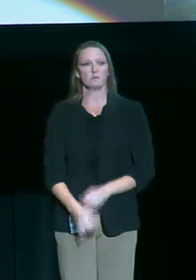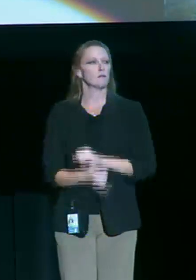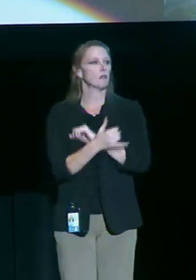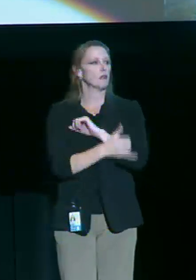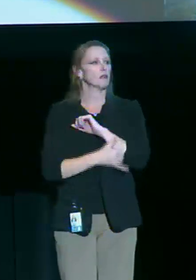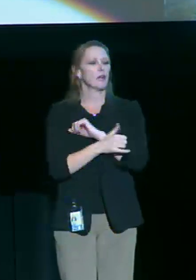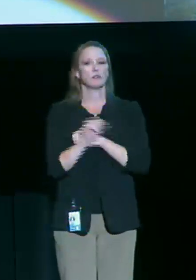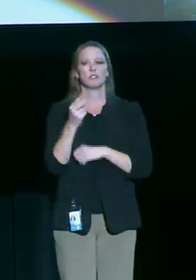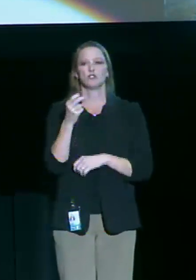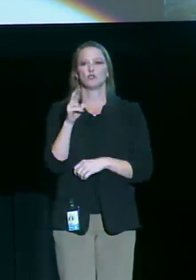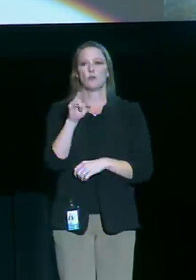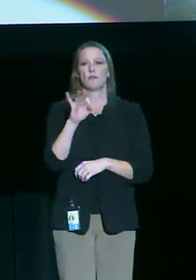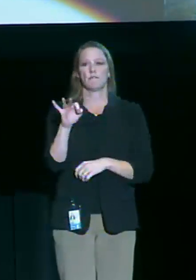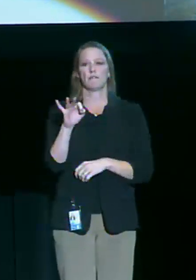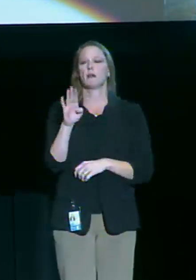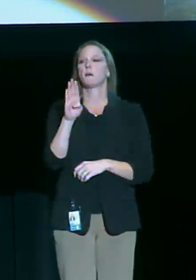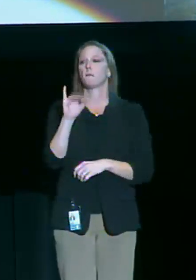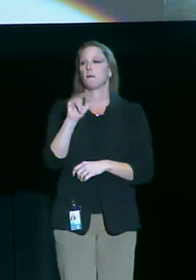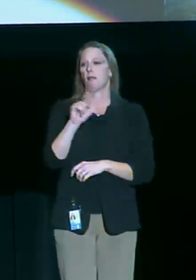County Sheriff Bill Brown.